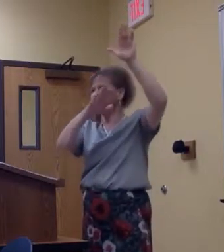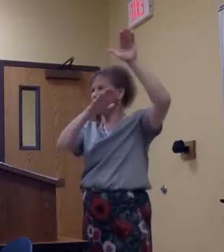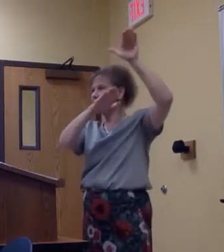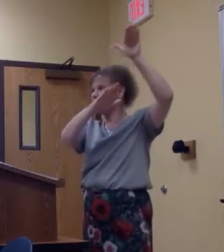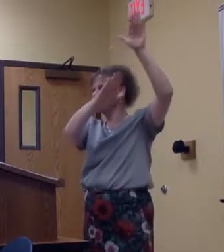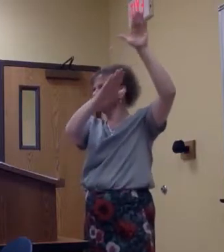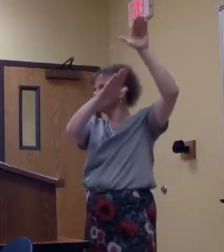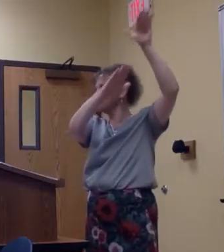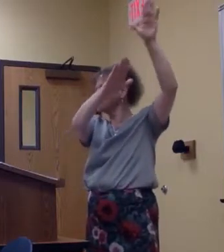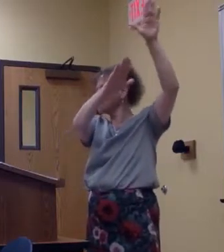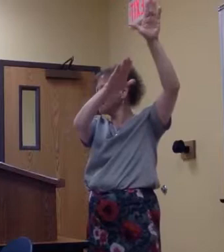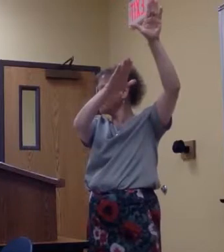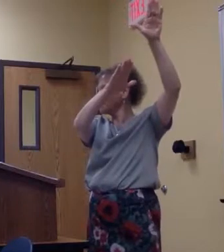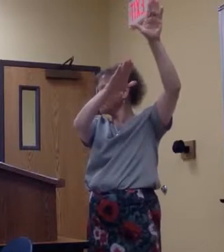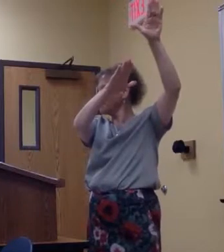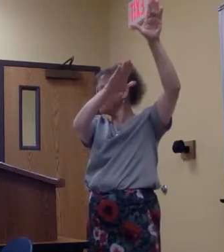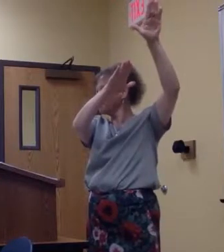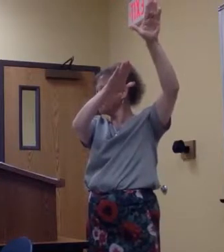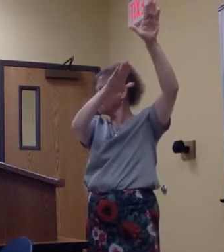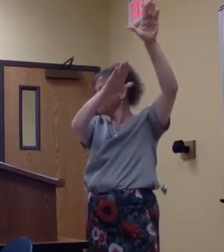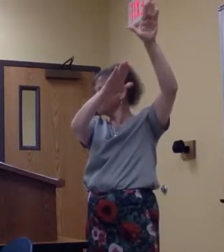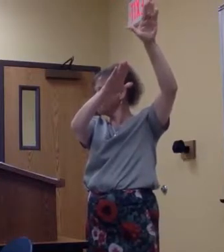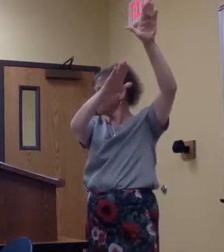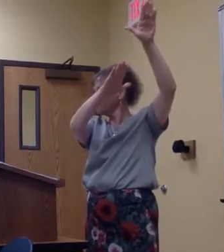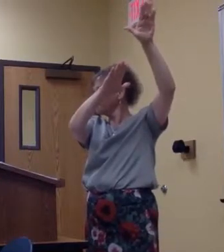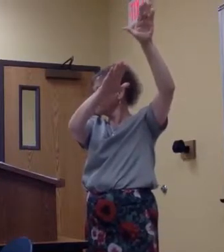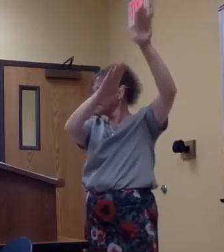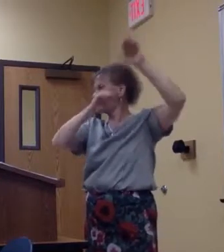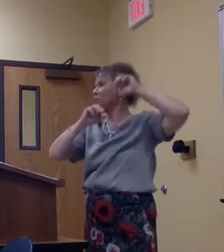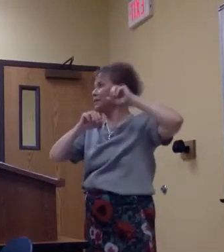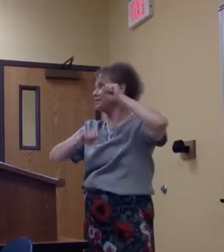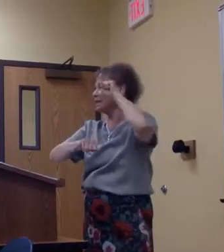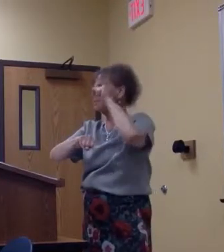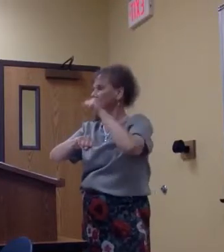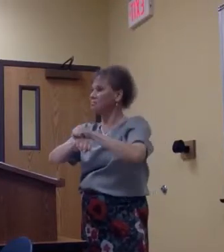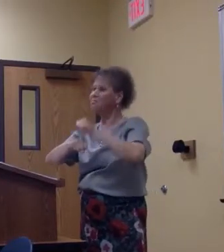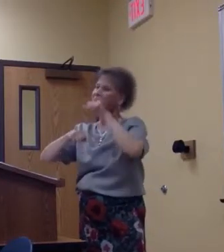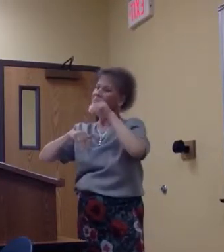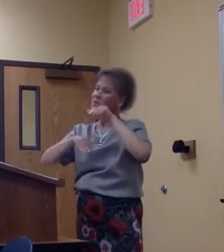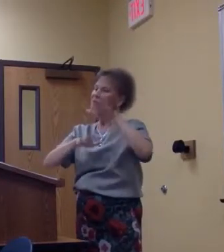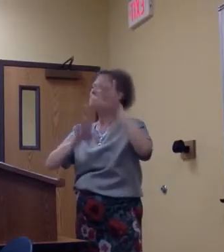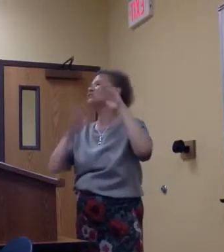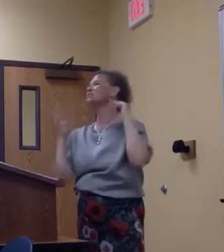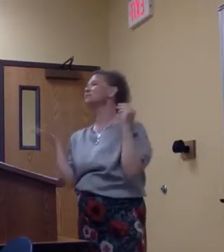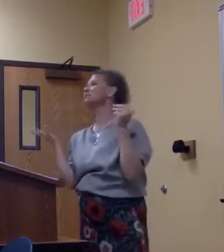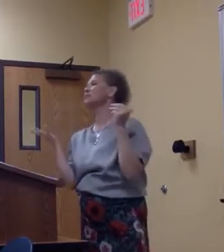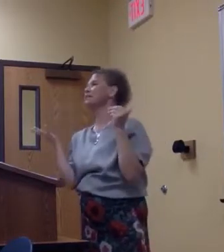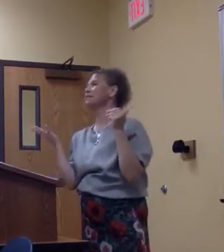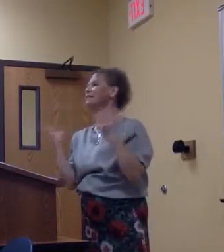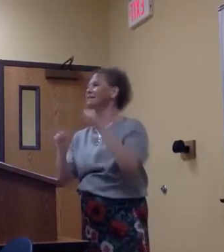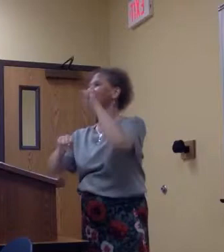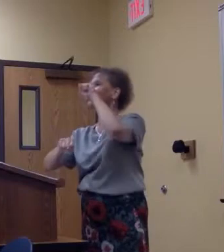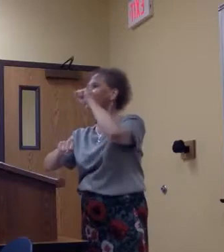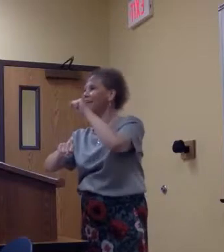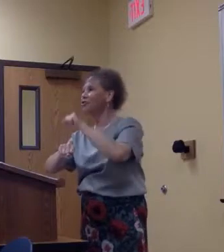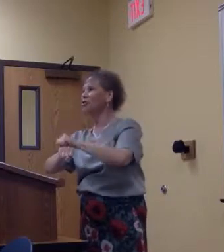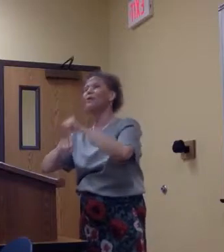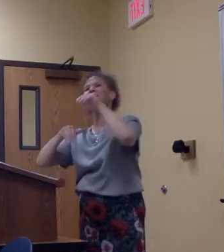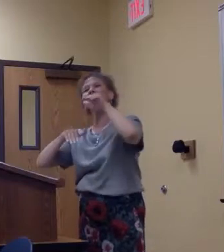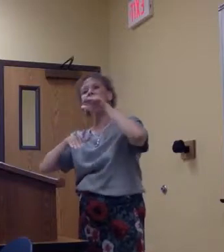a motion that goes up and up and up. It's a pretty sign, especially musically. All right? Like you're going into the